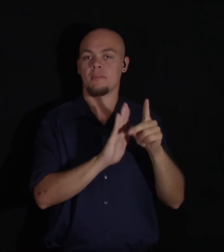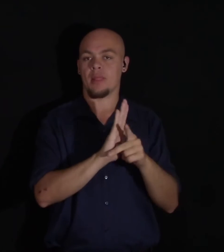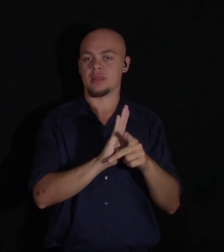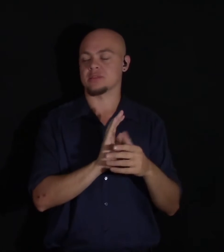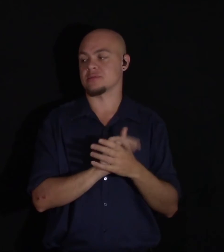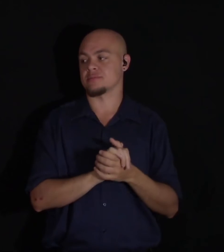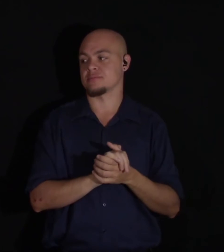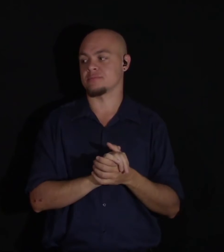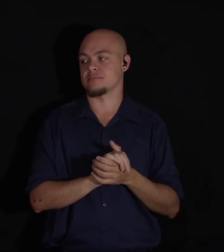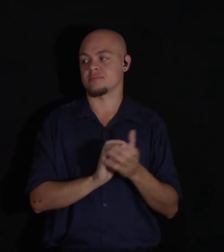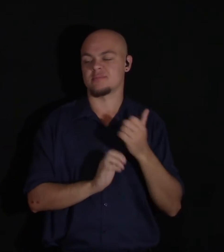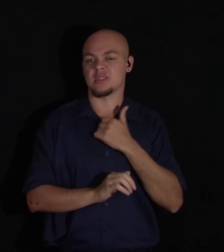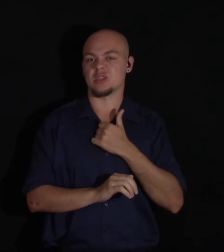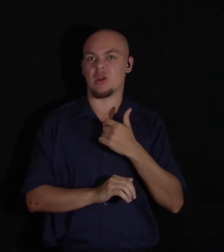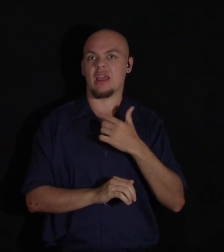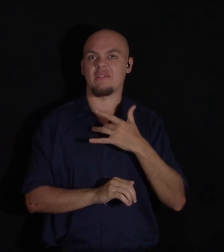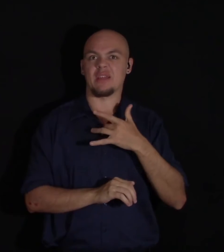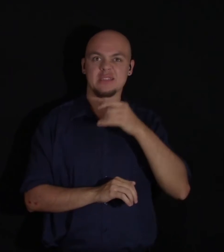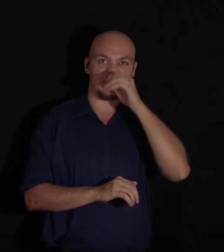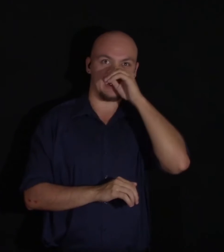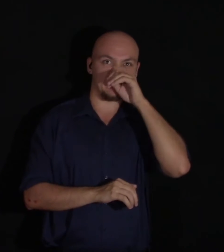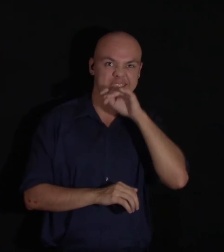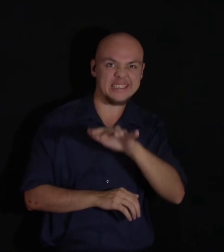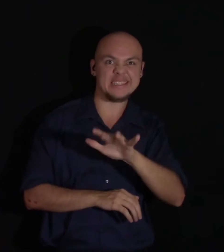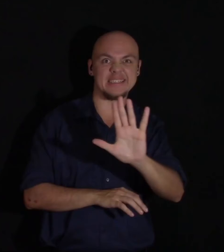Sorry, I feel a sneeze coming.